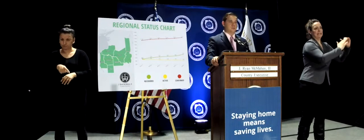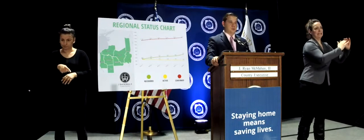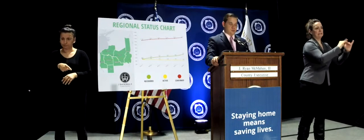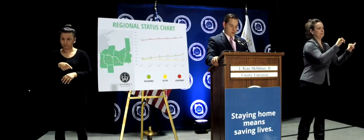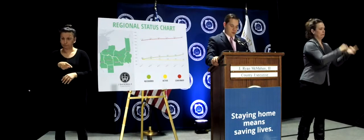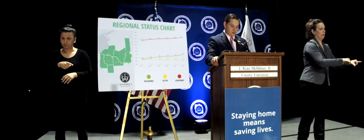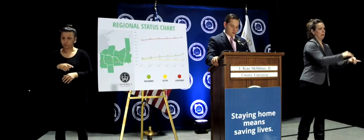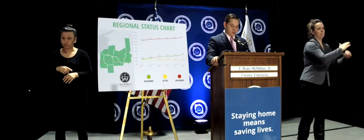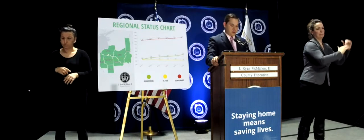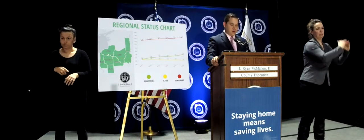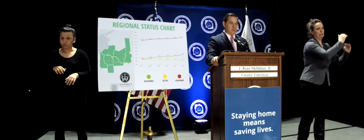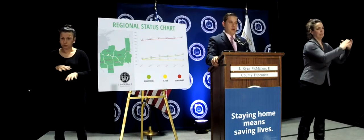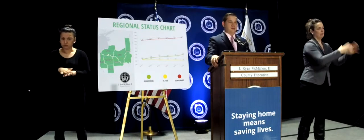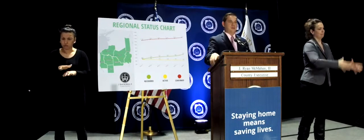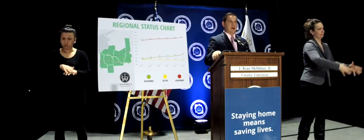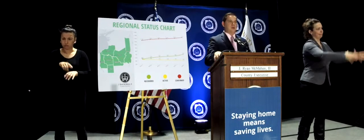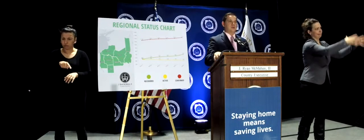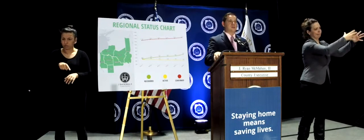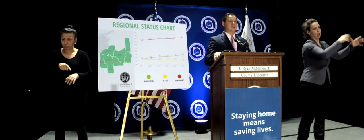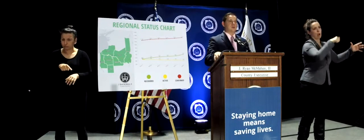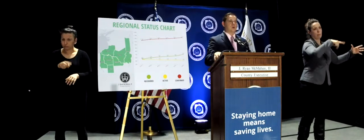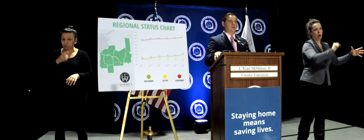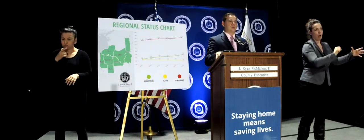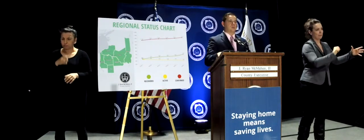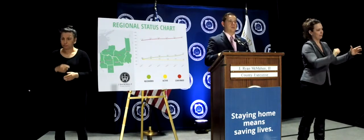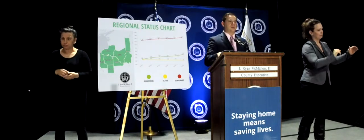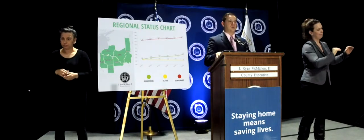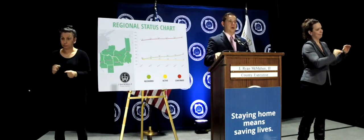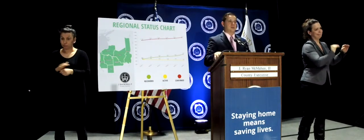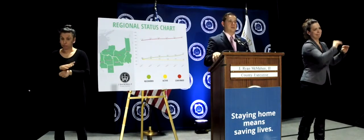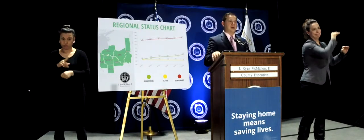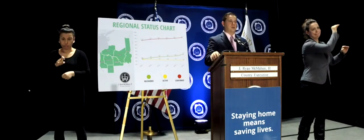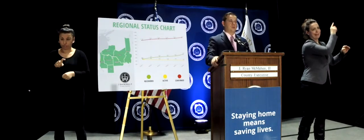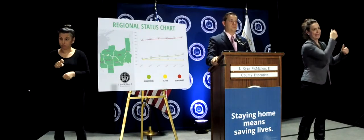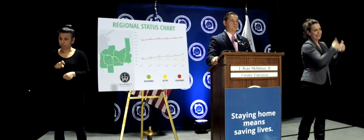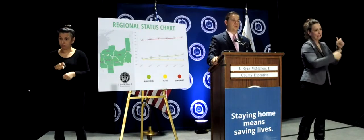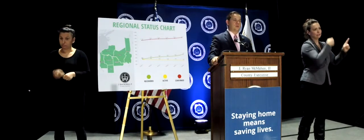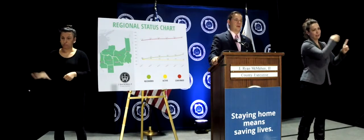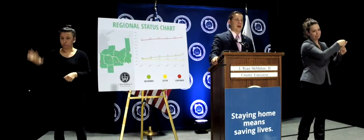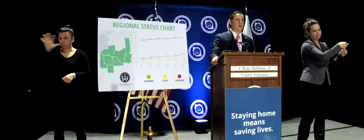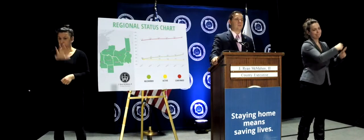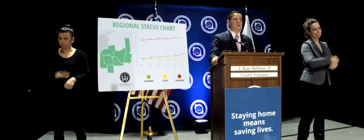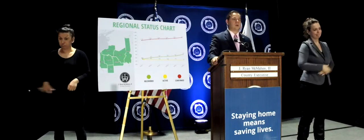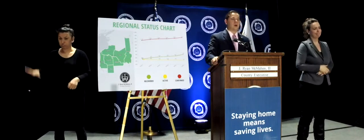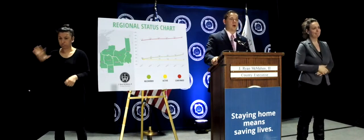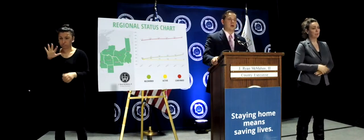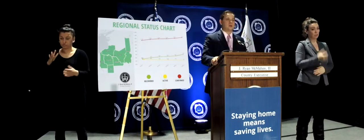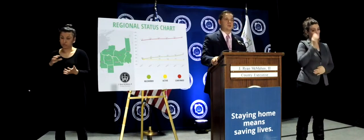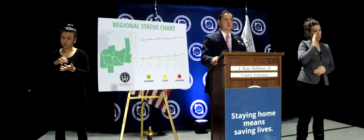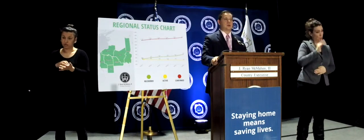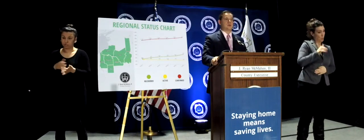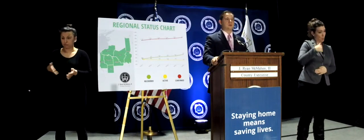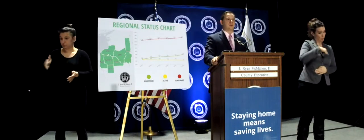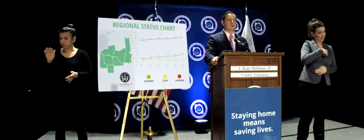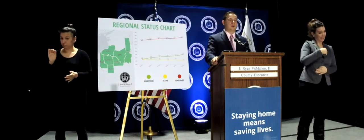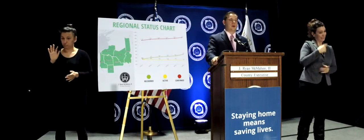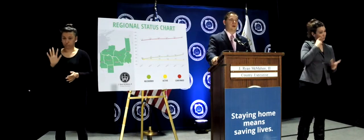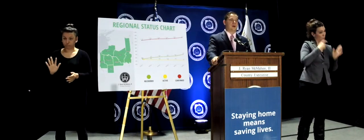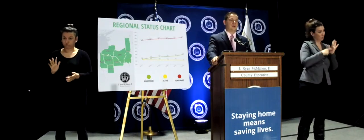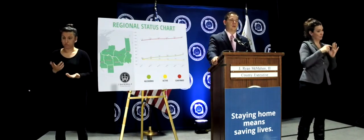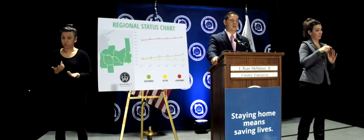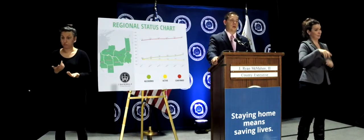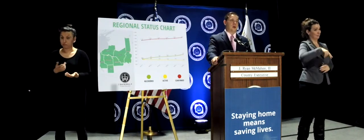some of these municipalities. But the virus is to the north, east, west, and south of our county, and certainly